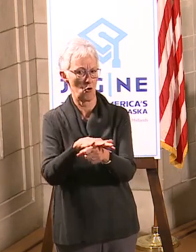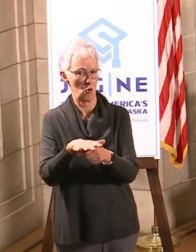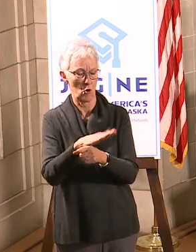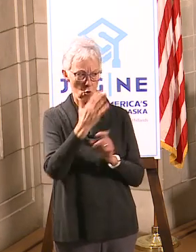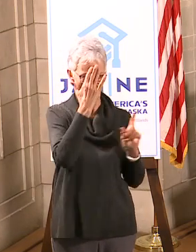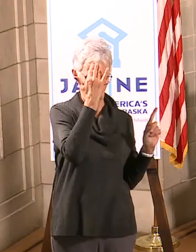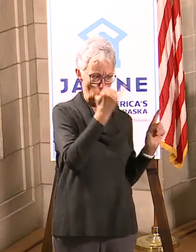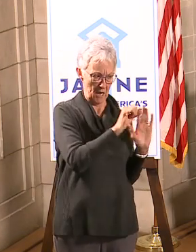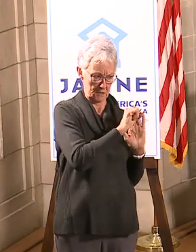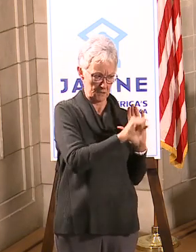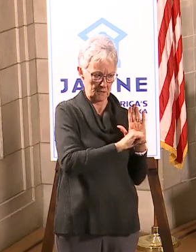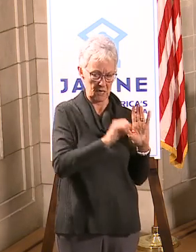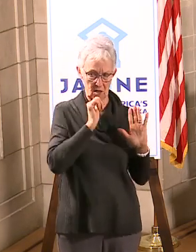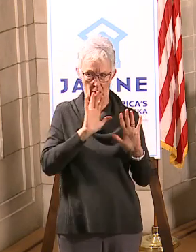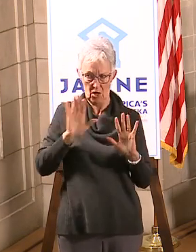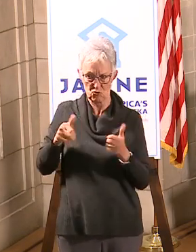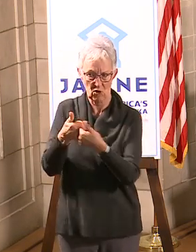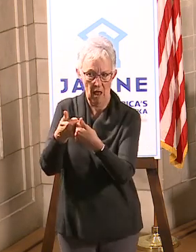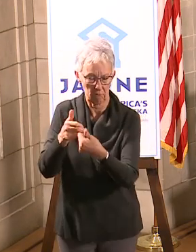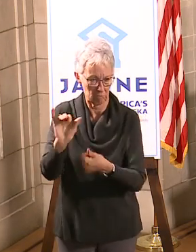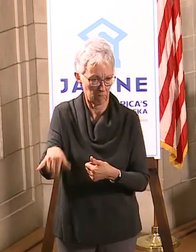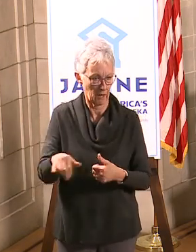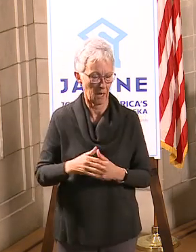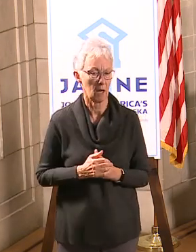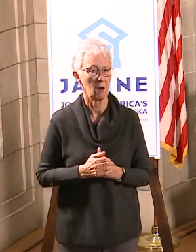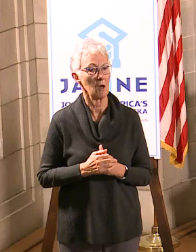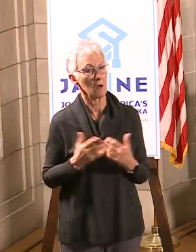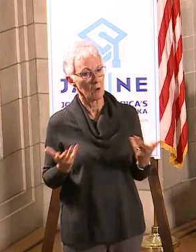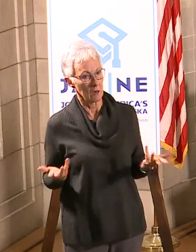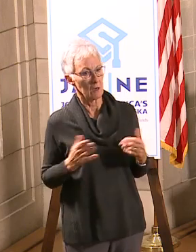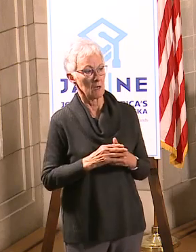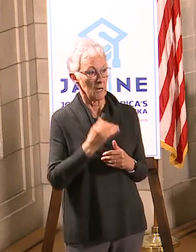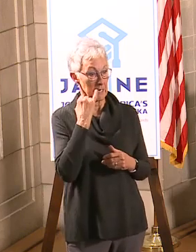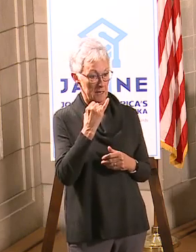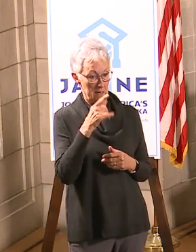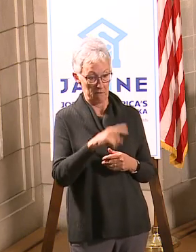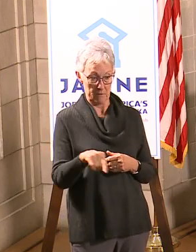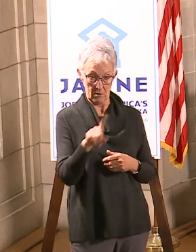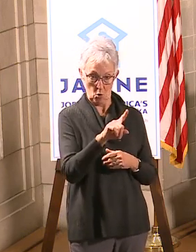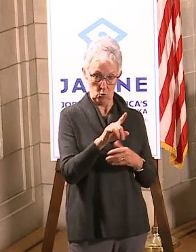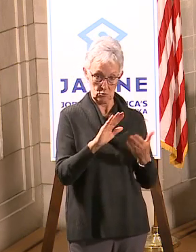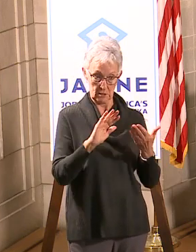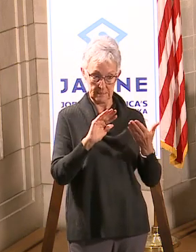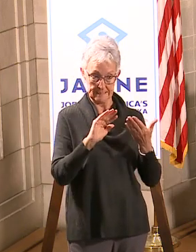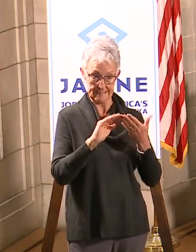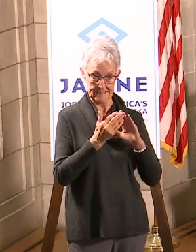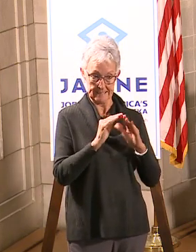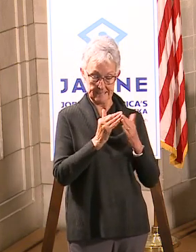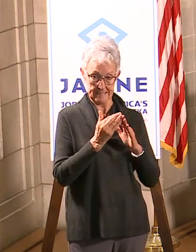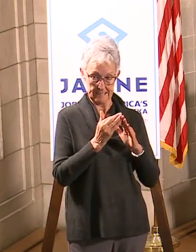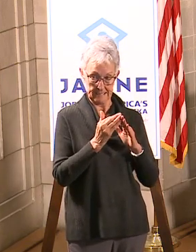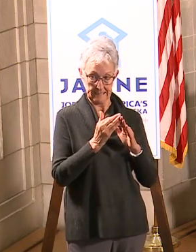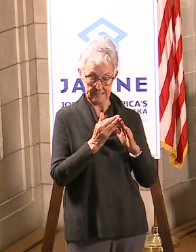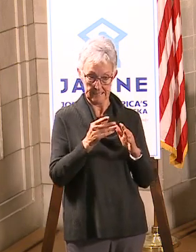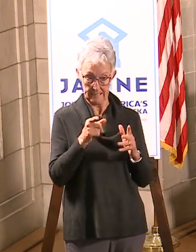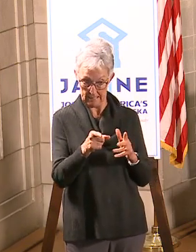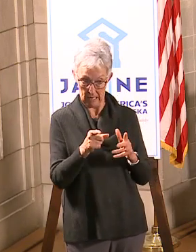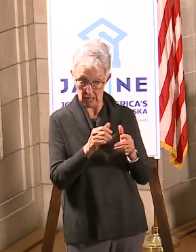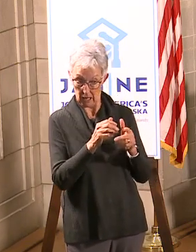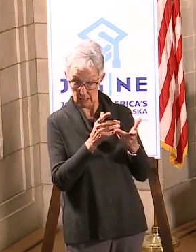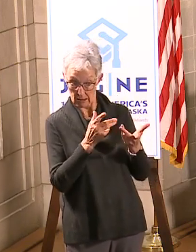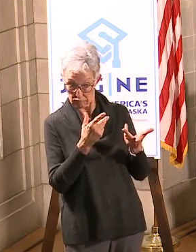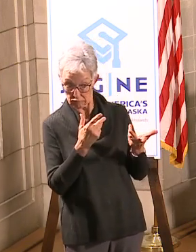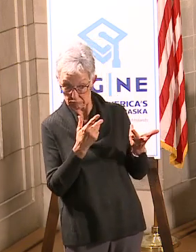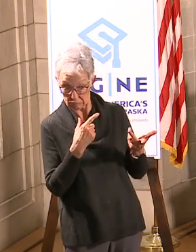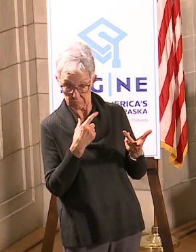that? And again, it gets back to, if the cities are acting within the law,